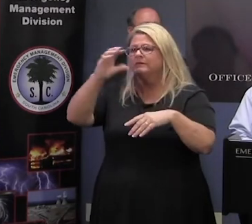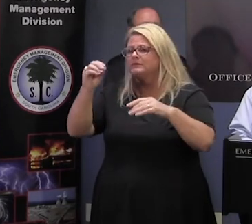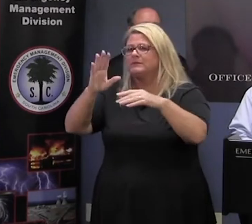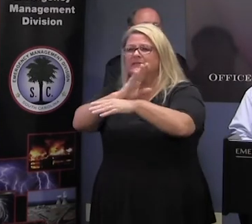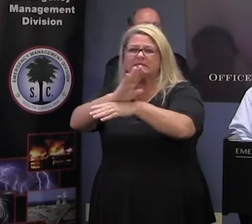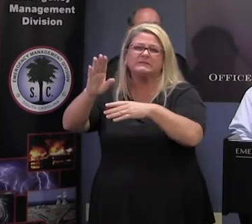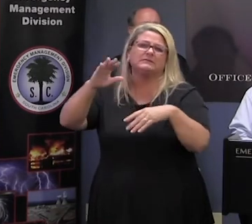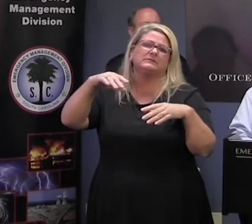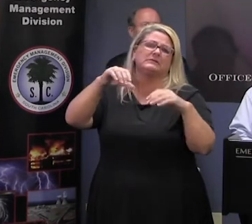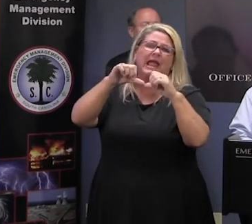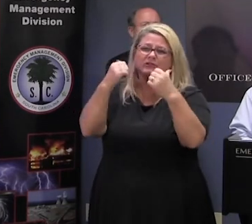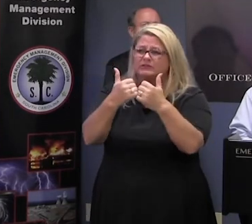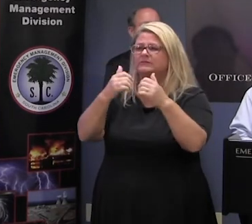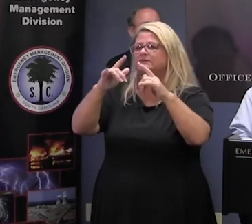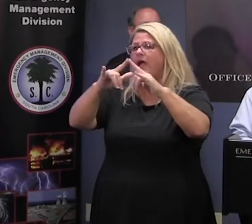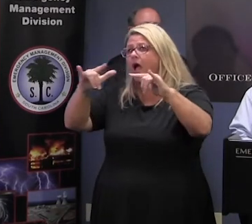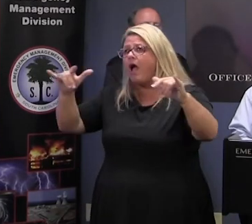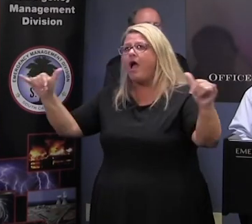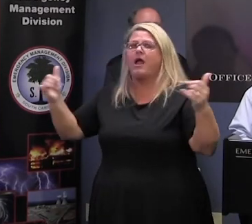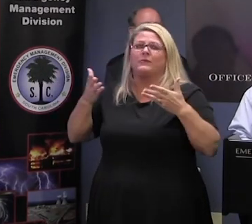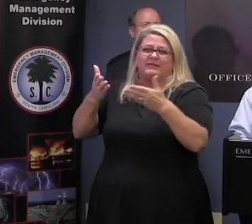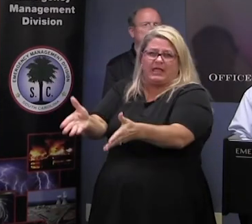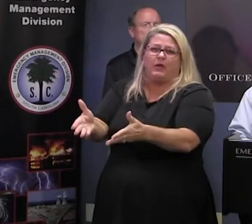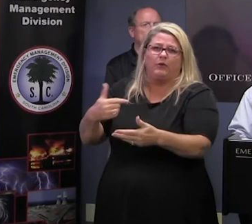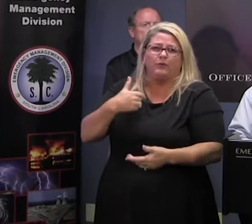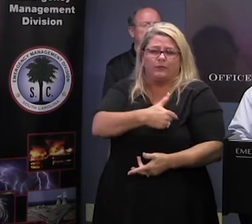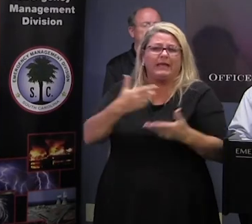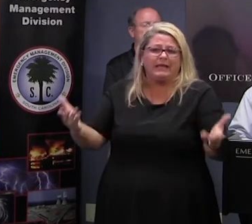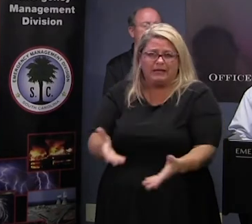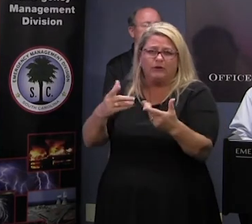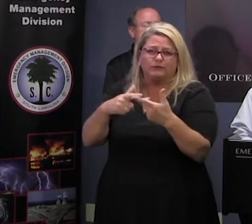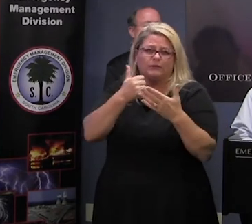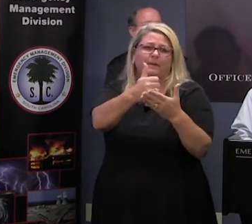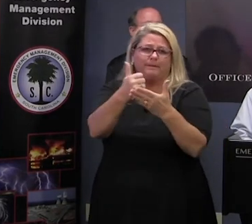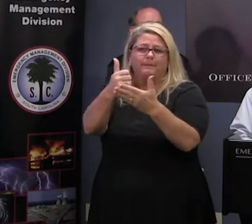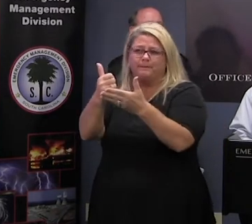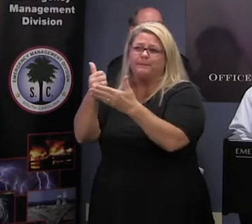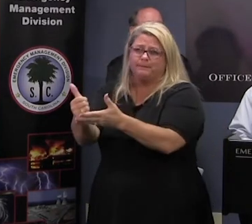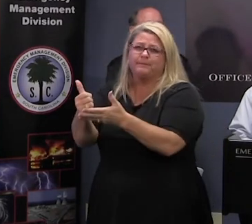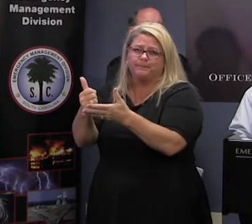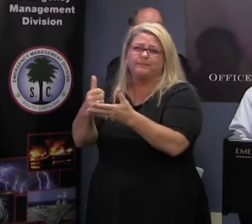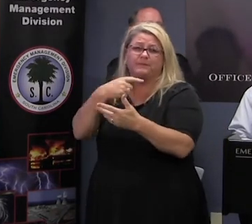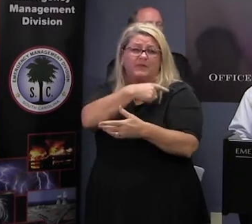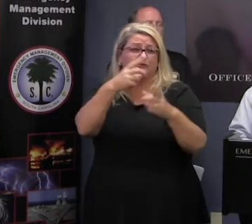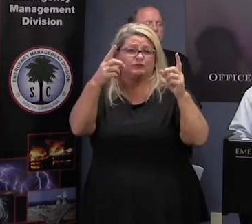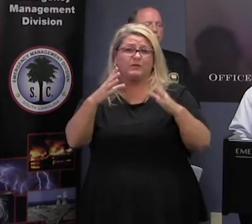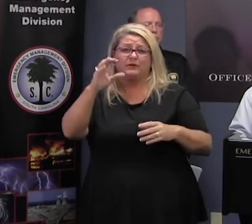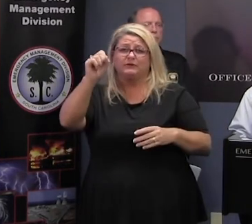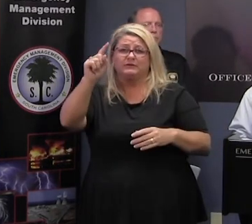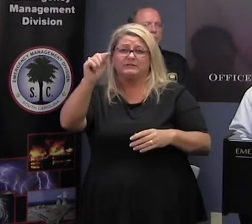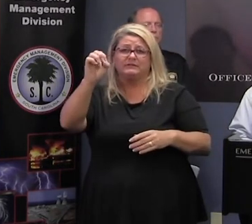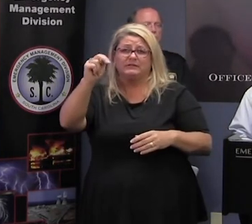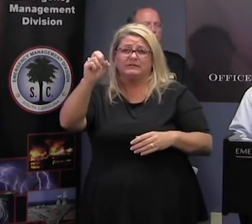that assist people. That's what they do. That's what we do. We're here to serve. So again, as Director Sensen said, follow